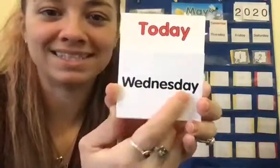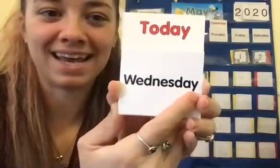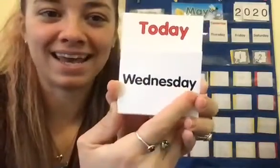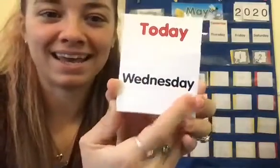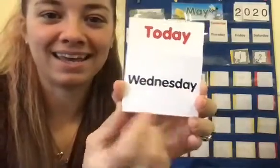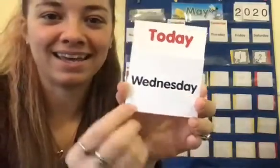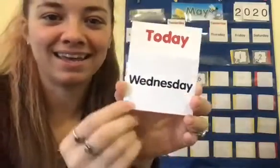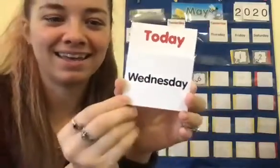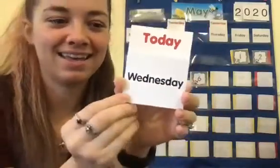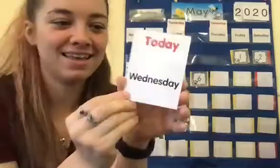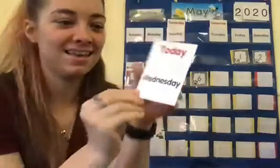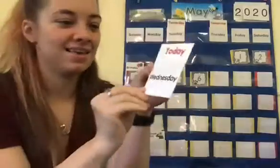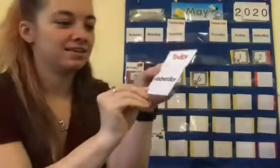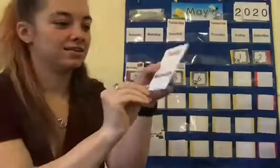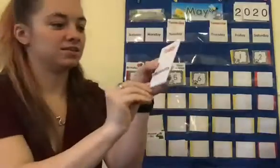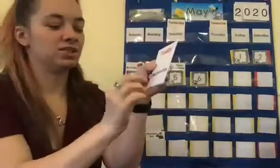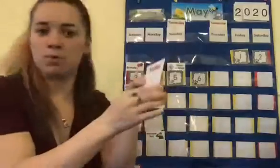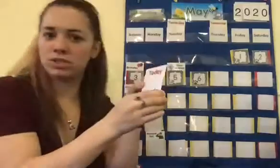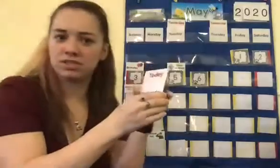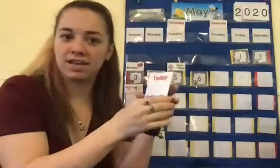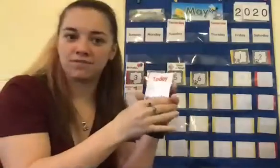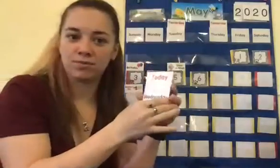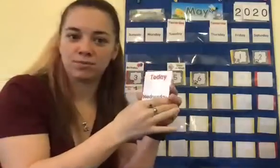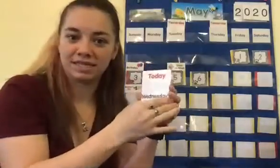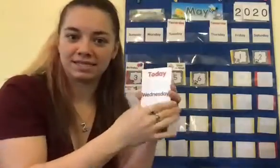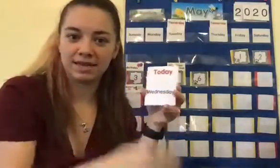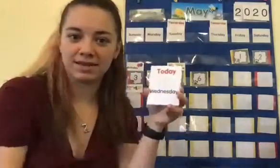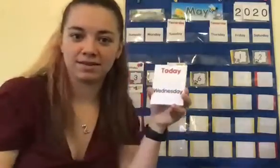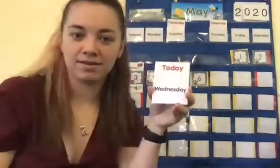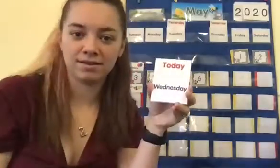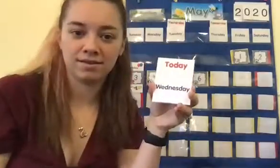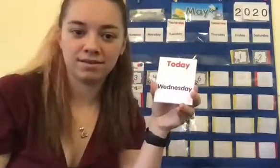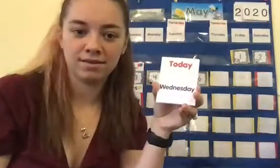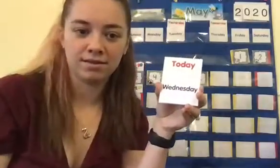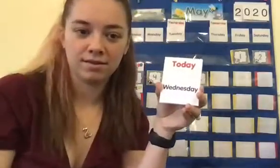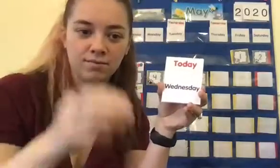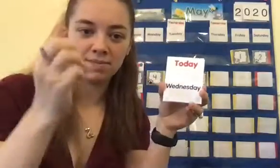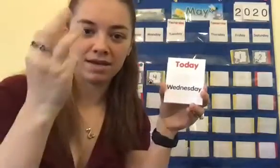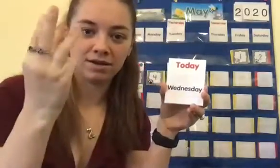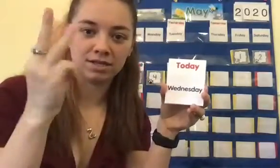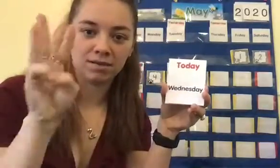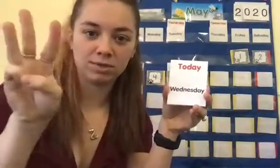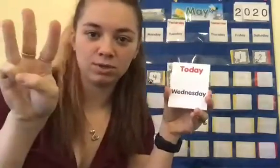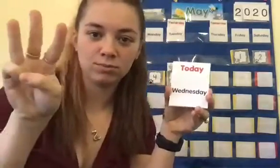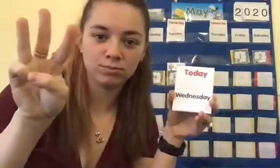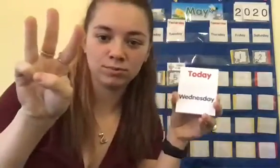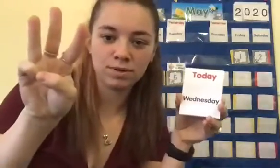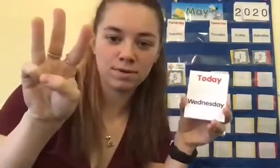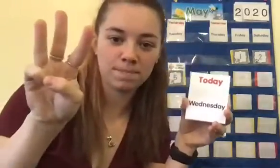Wednesday. Good job. And what's our sign for Wednesday? We make our W.